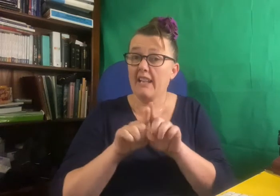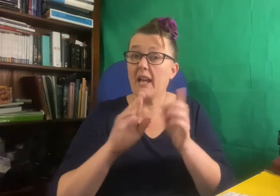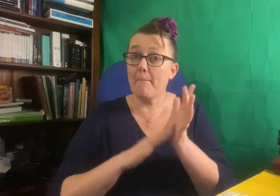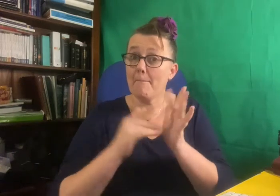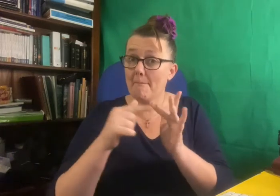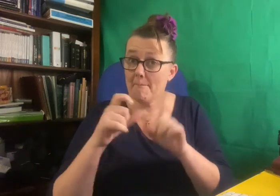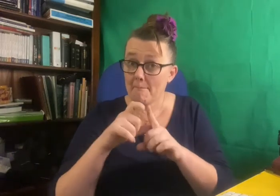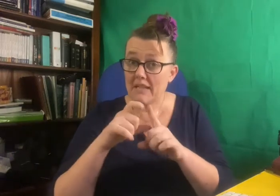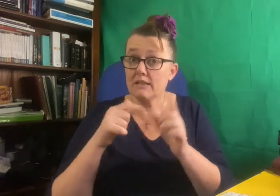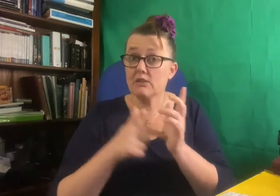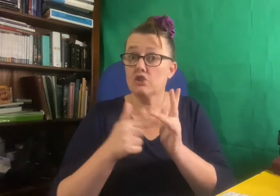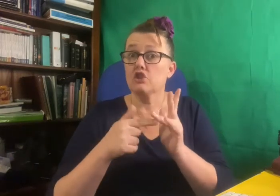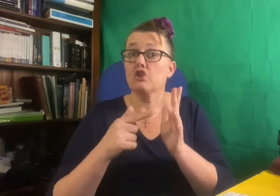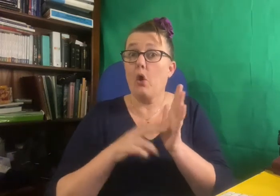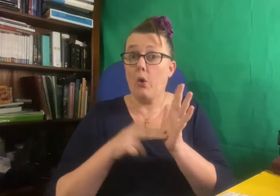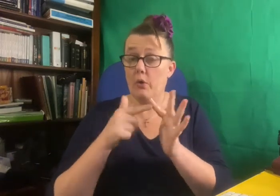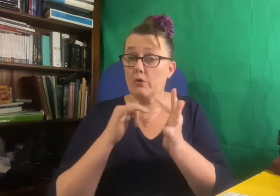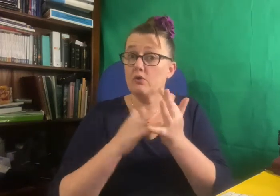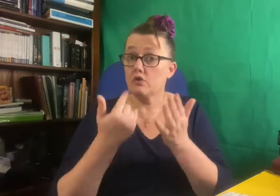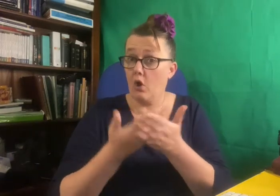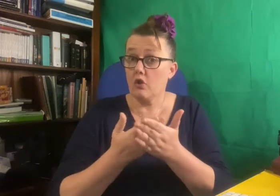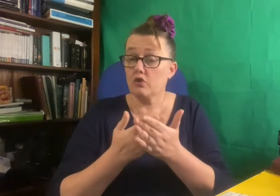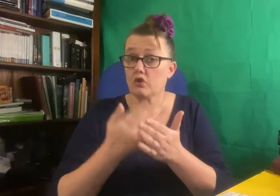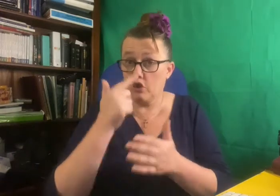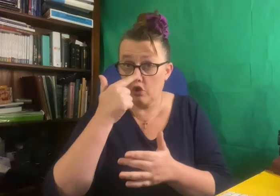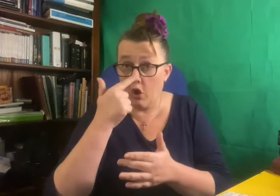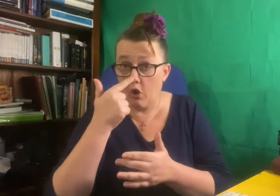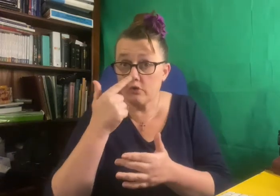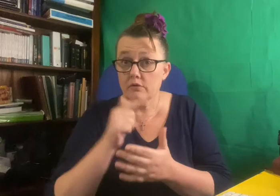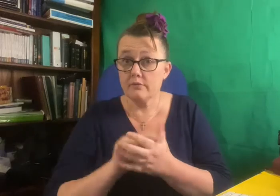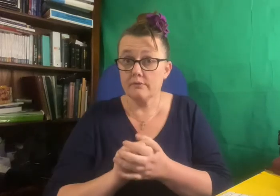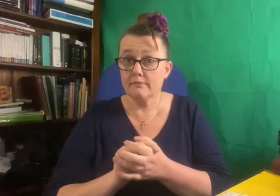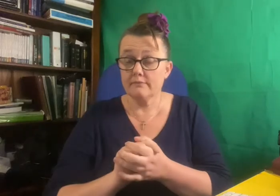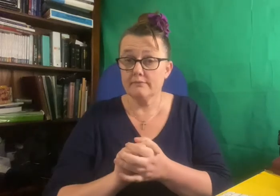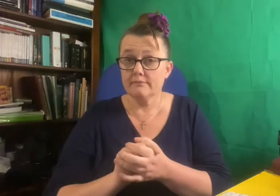the midtones on the nose?